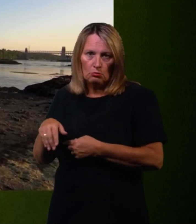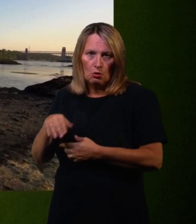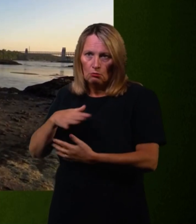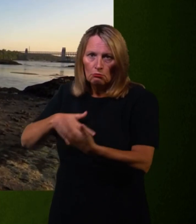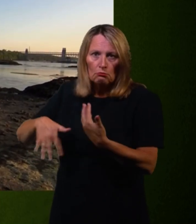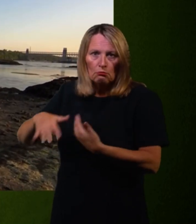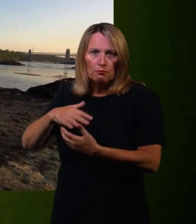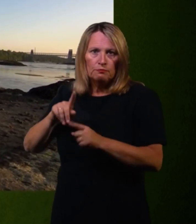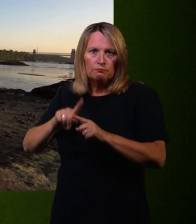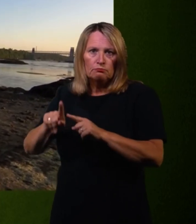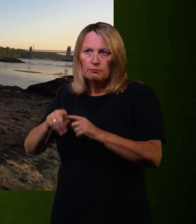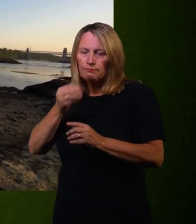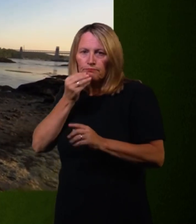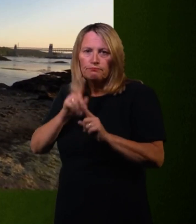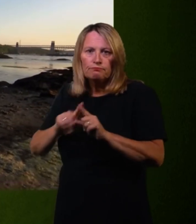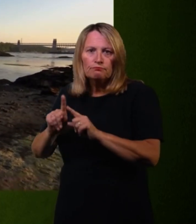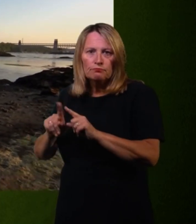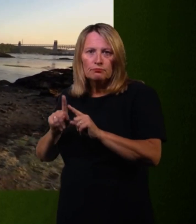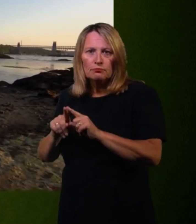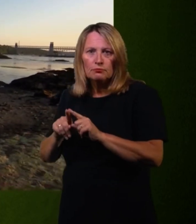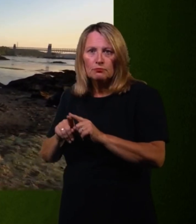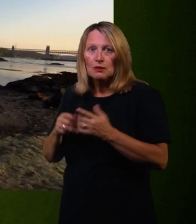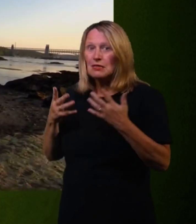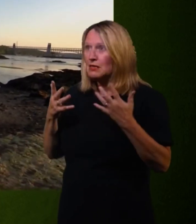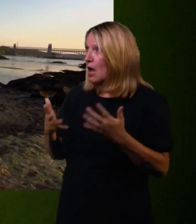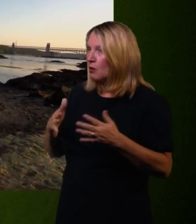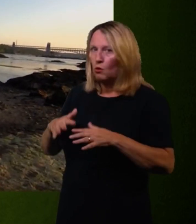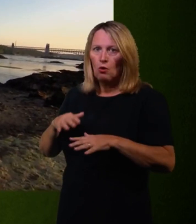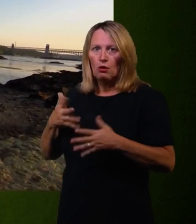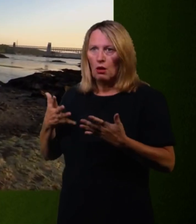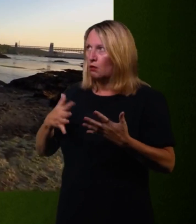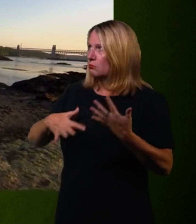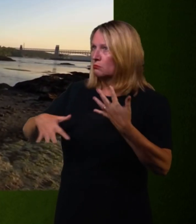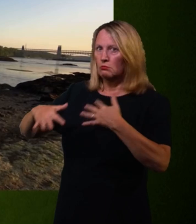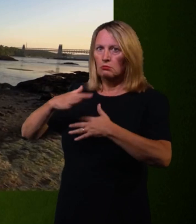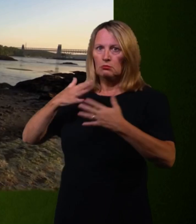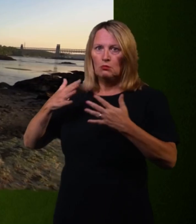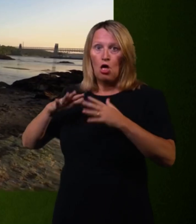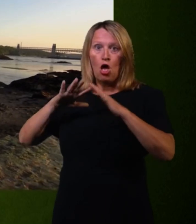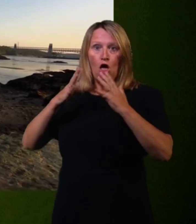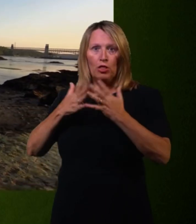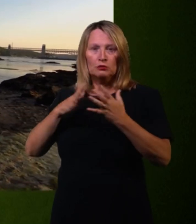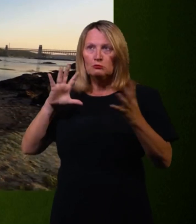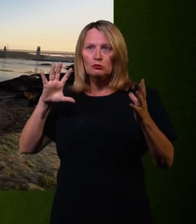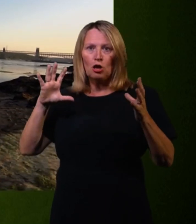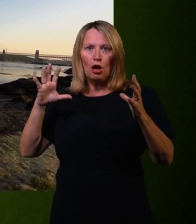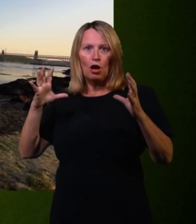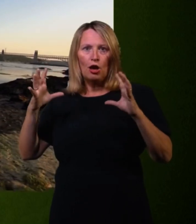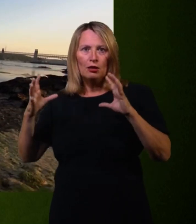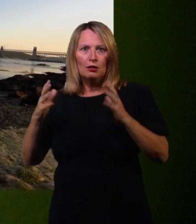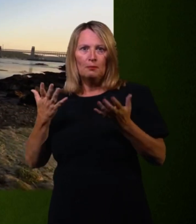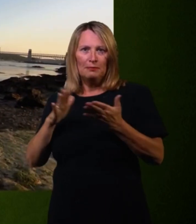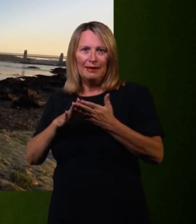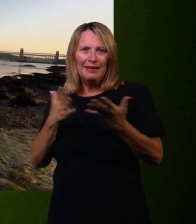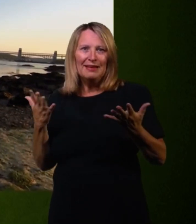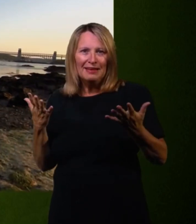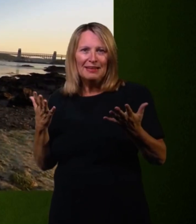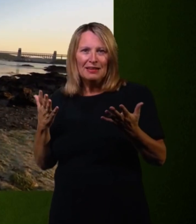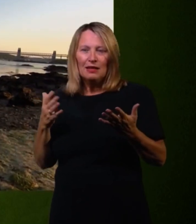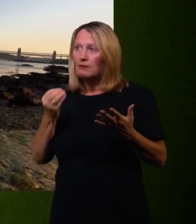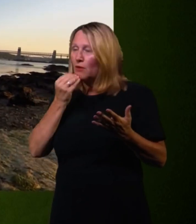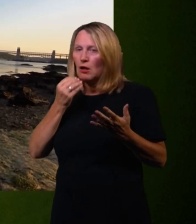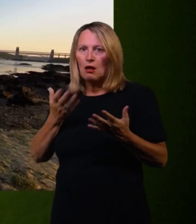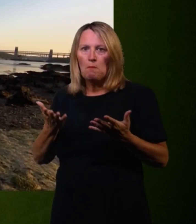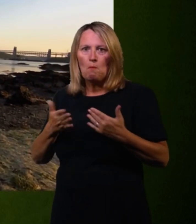here. Now, the ocean currents, the Earth's circulatory system, if you like, bring these nutrients, but they also help to